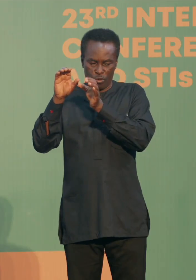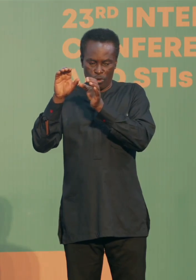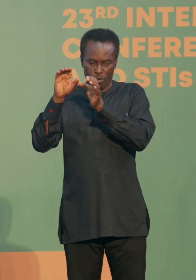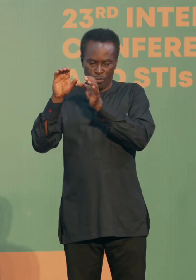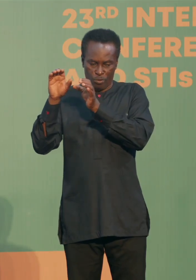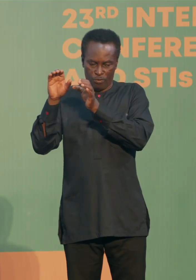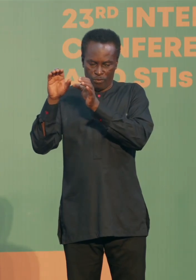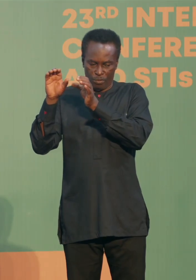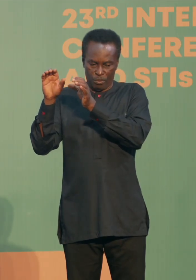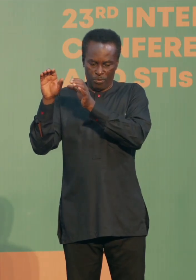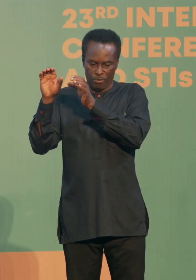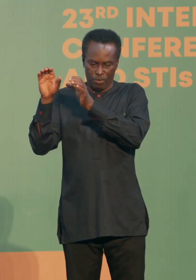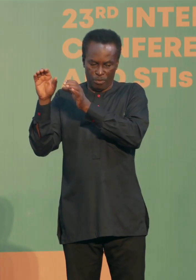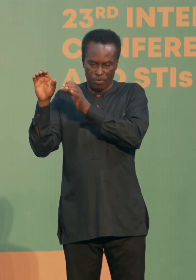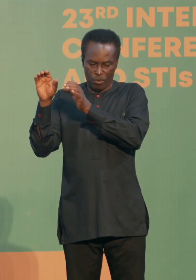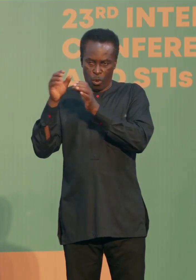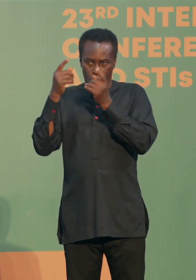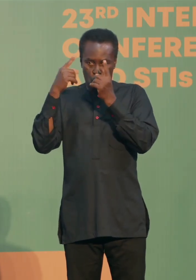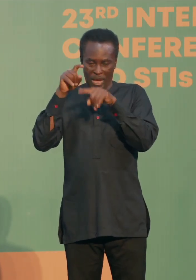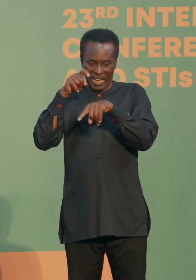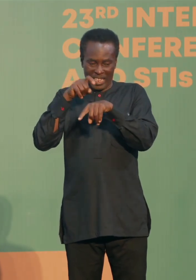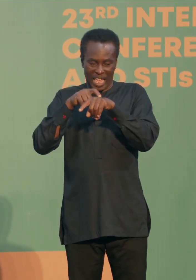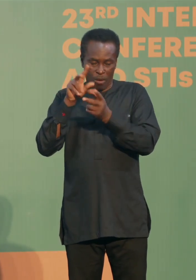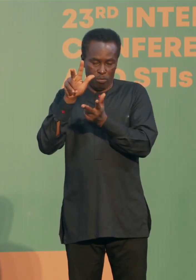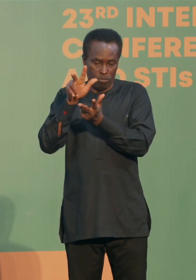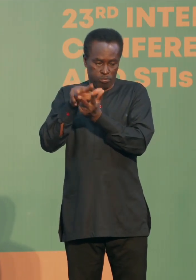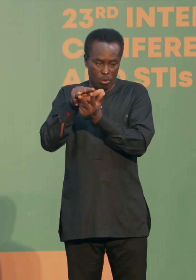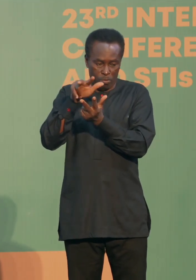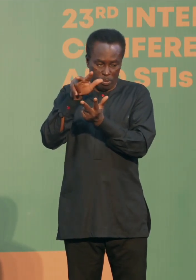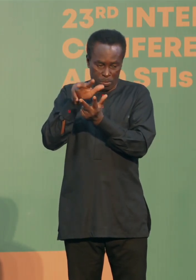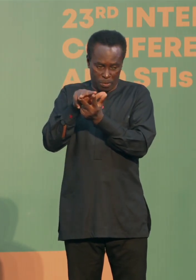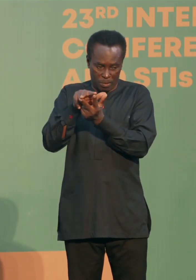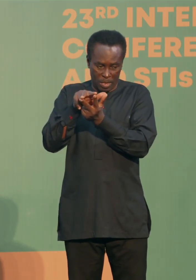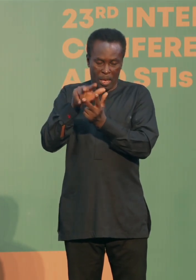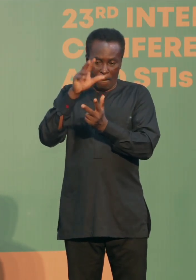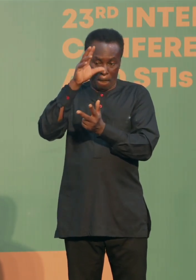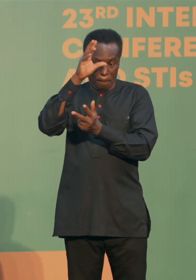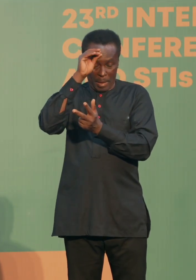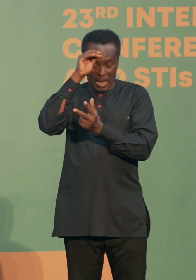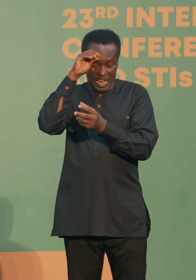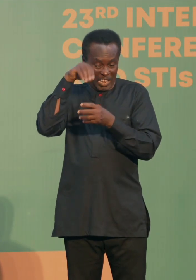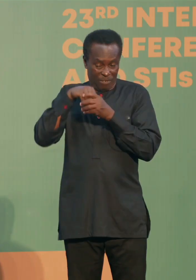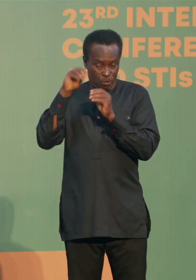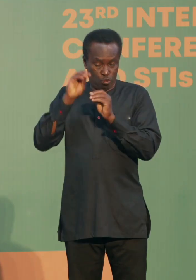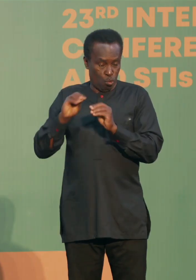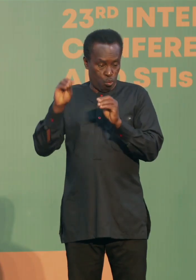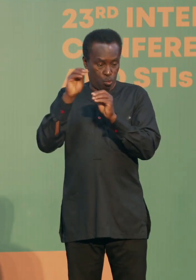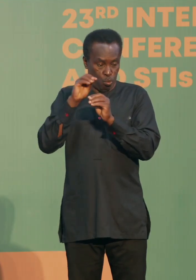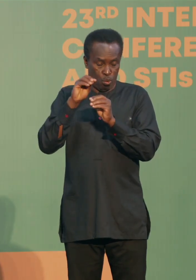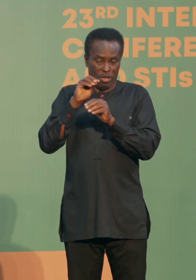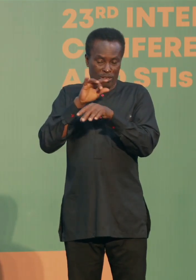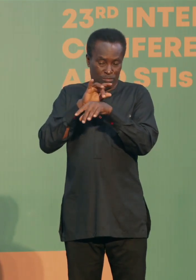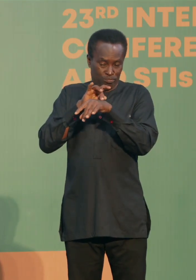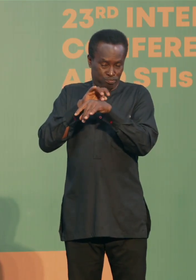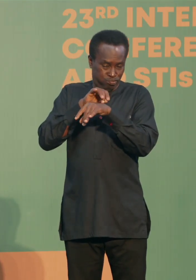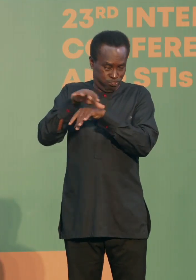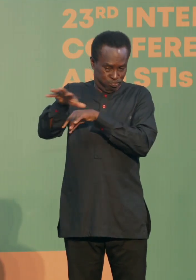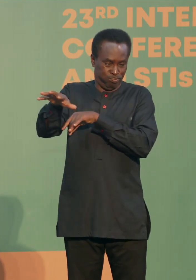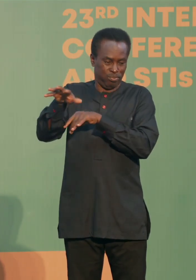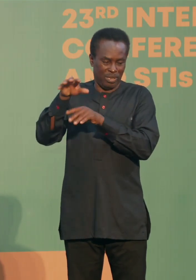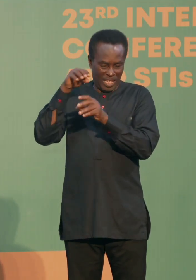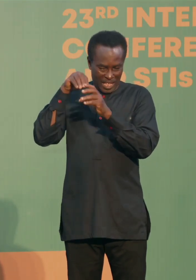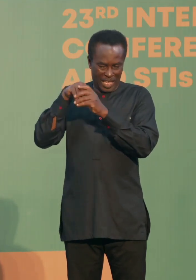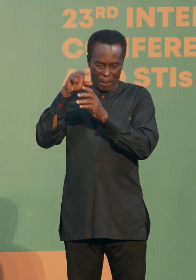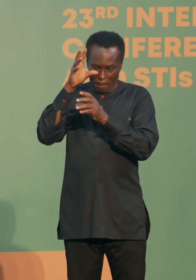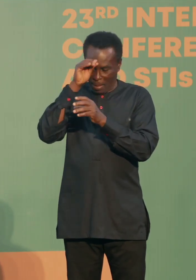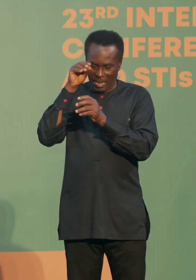that woman has intercourse with an uninfected man, she will pass that virus, okay? But my emphasis here is that it requires